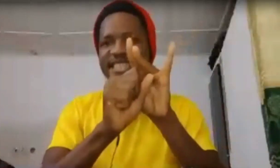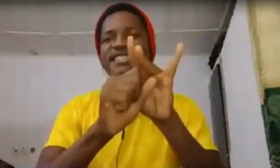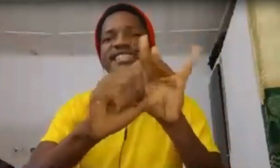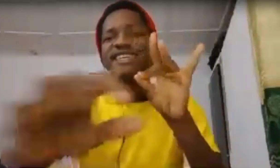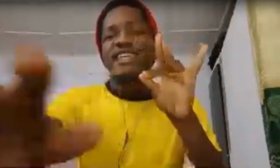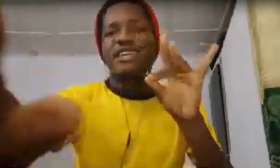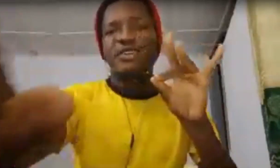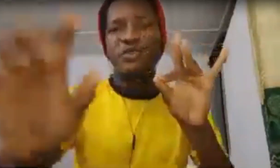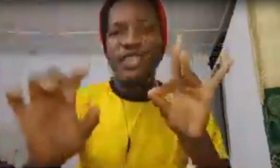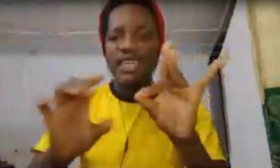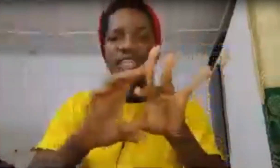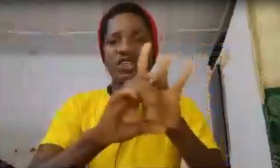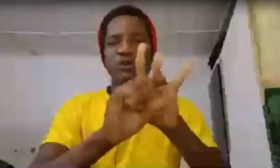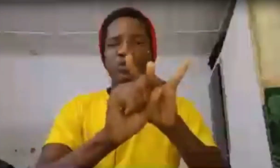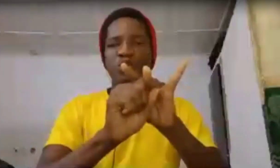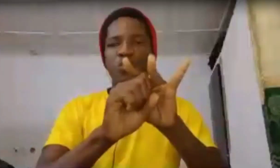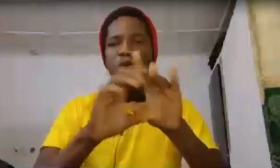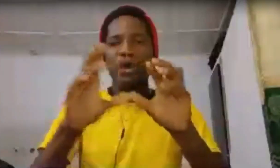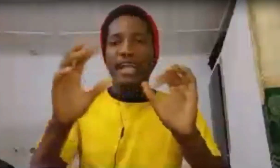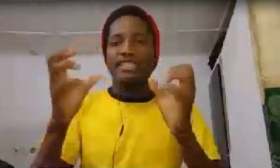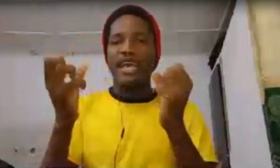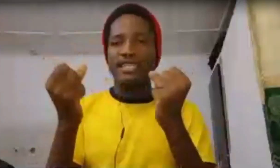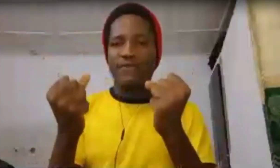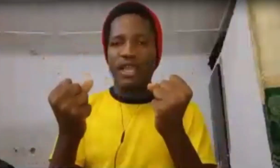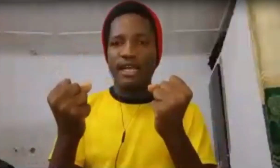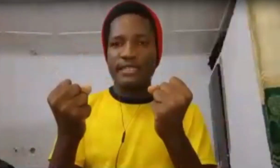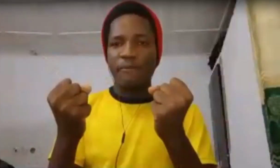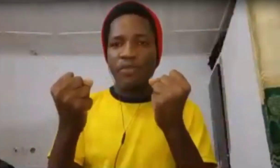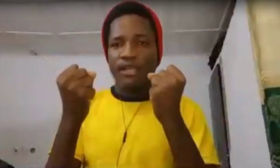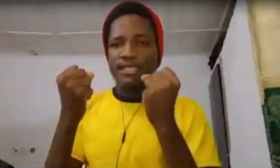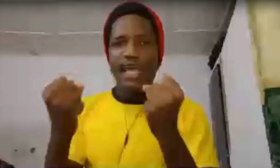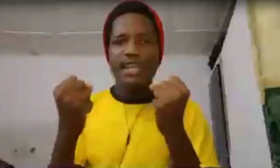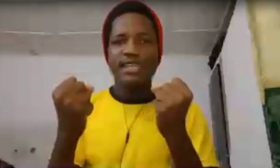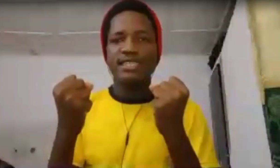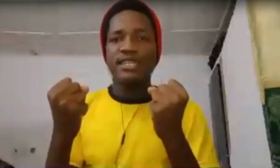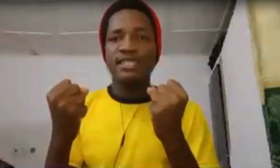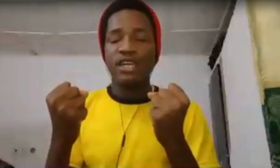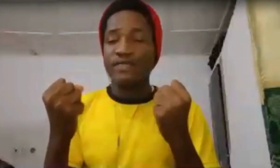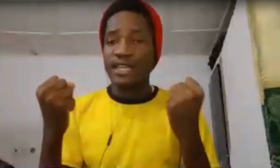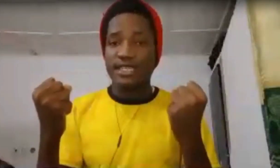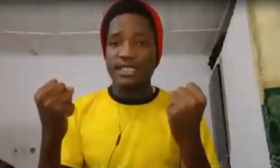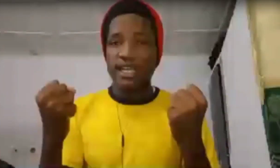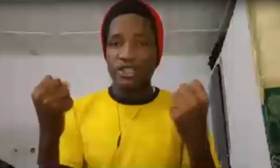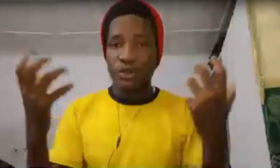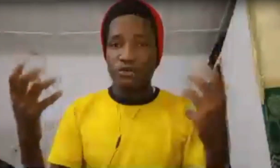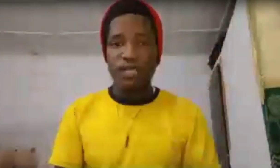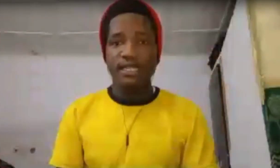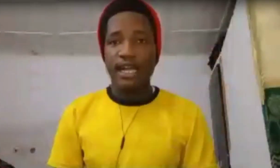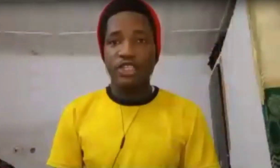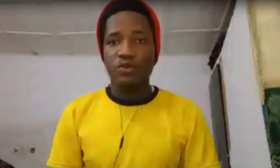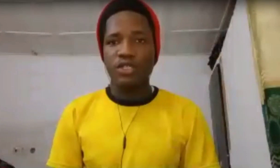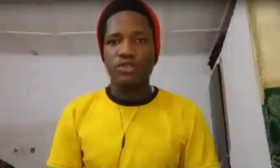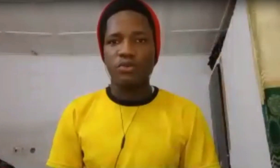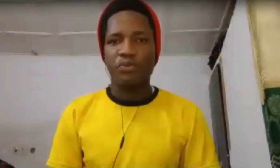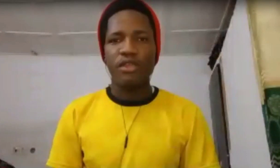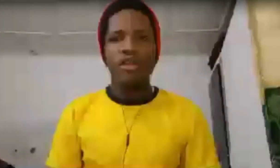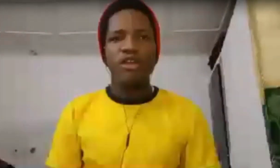need to exercise the fingers. Signing it in itself is an exercise, so that adds to it too.